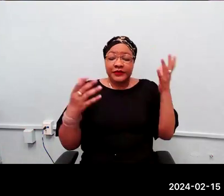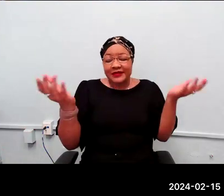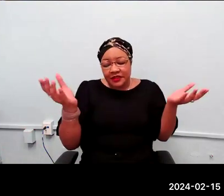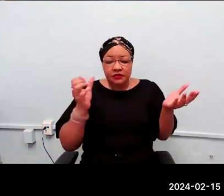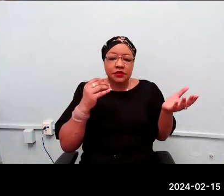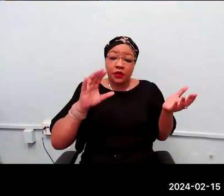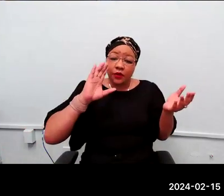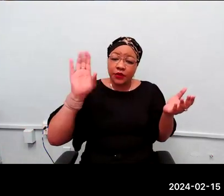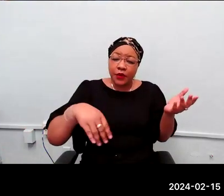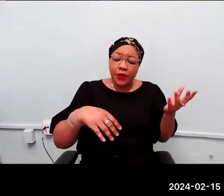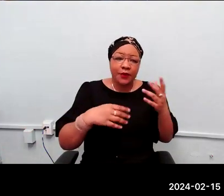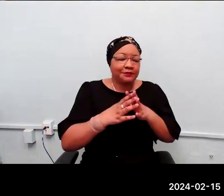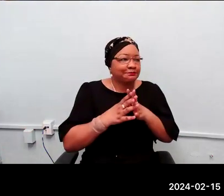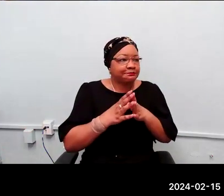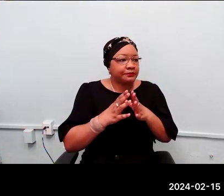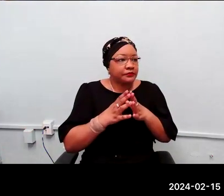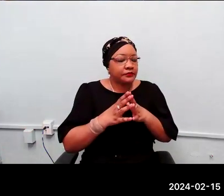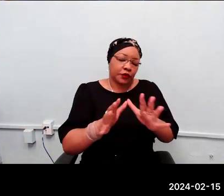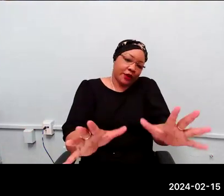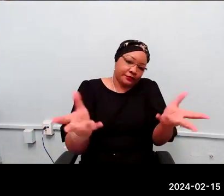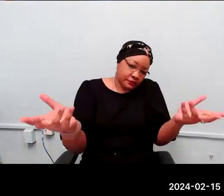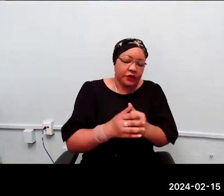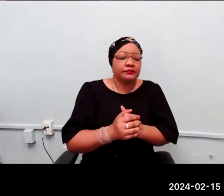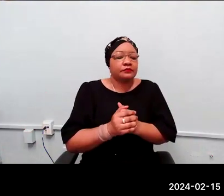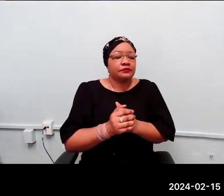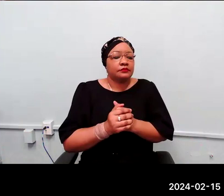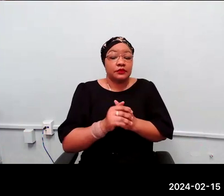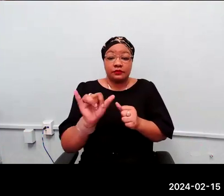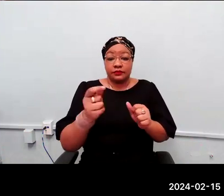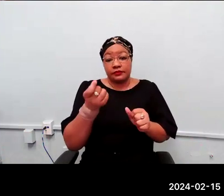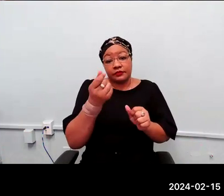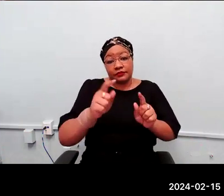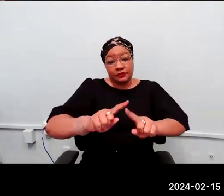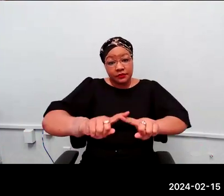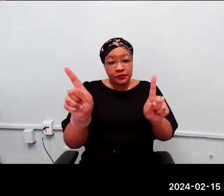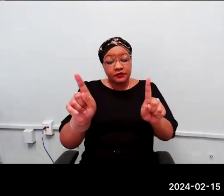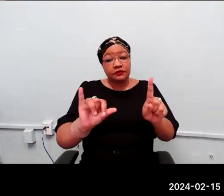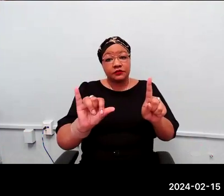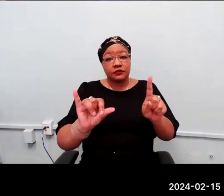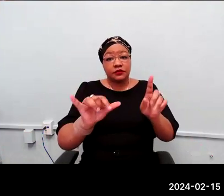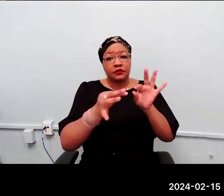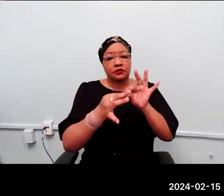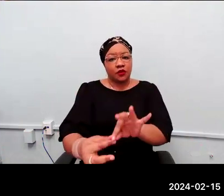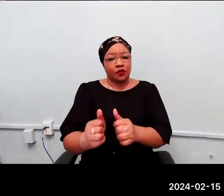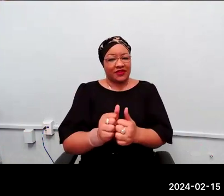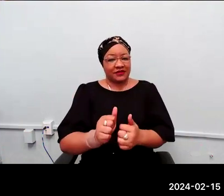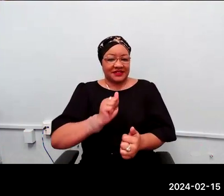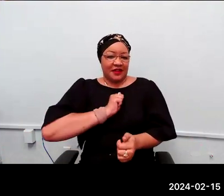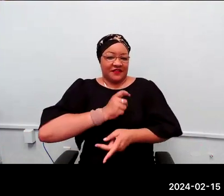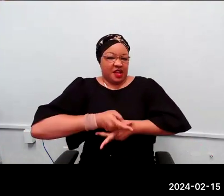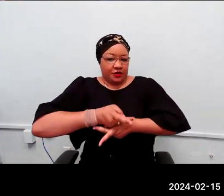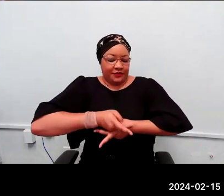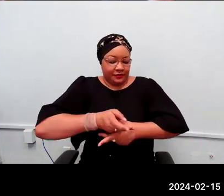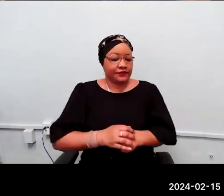it's like I can't. Well, there's also, as a little different, kind of ties into the self-care thing. There's